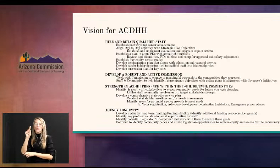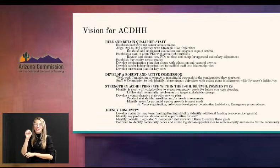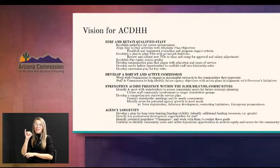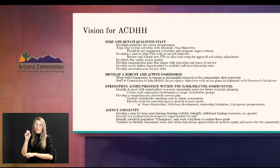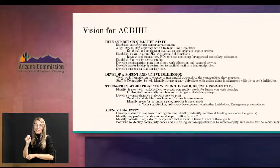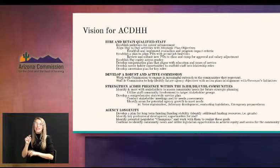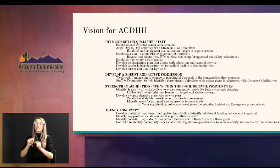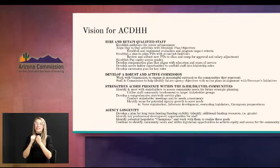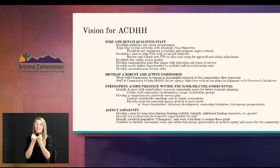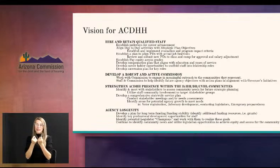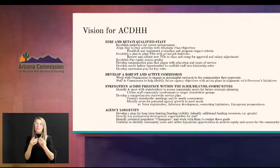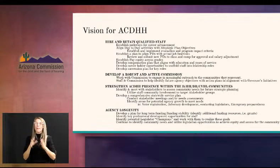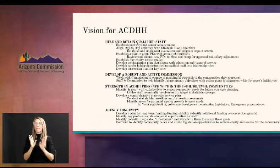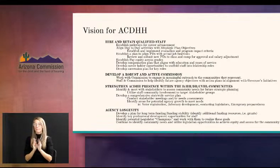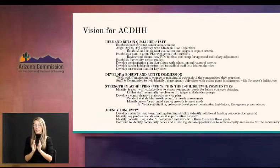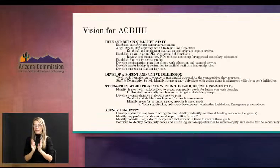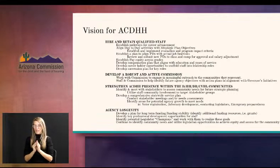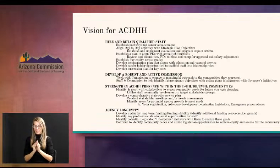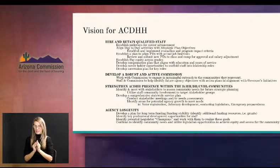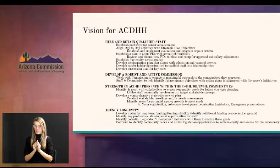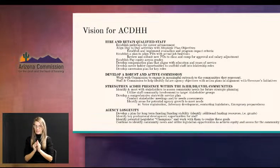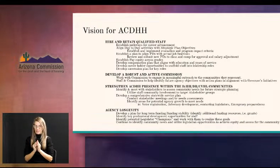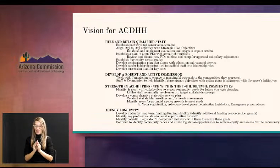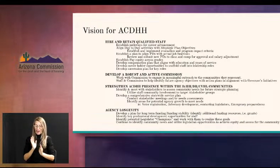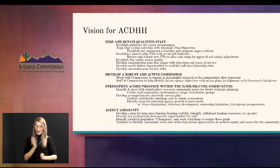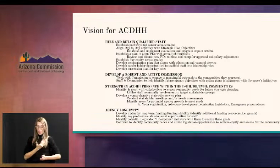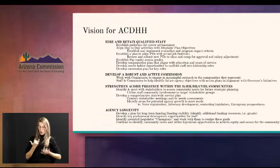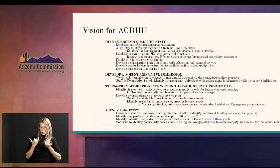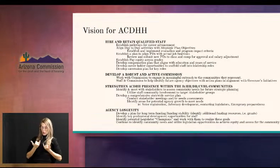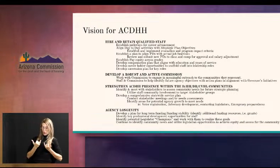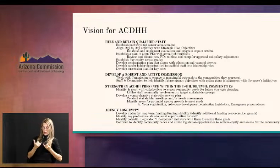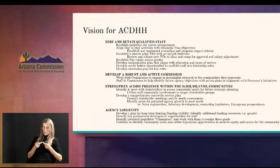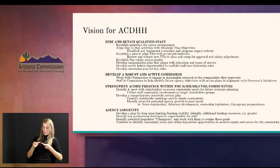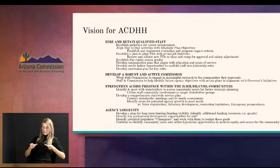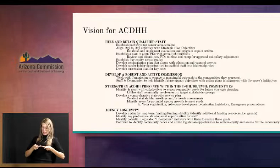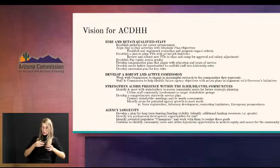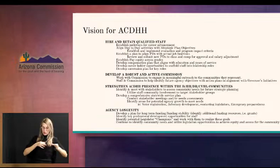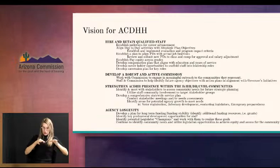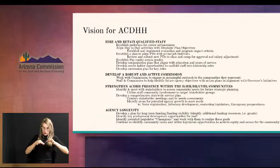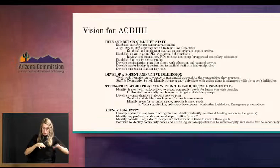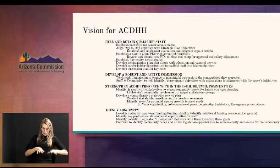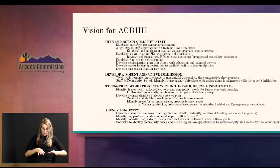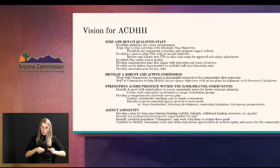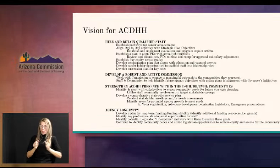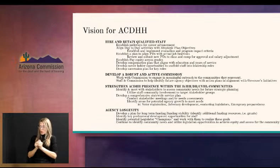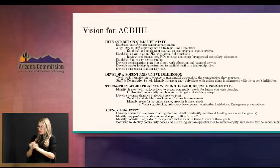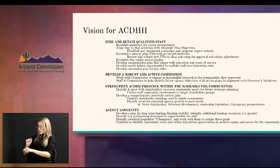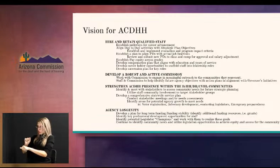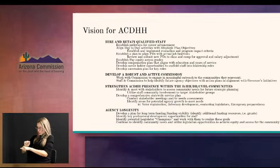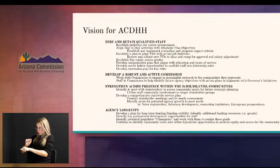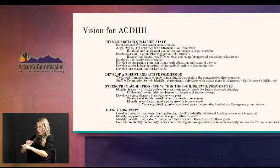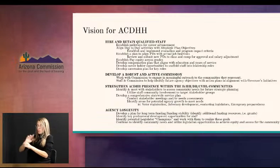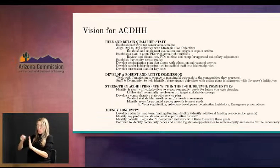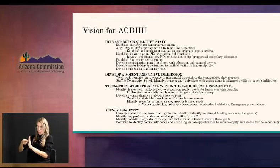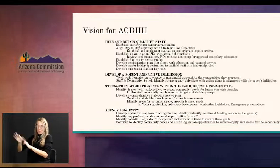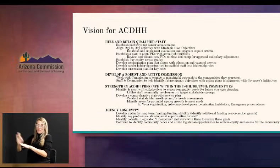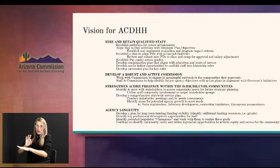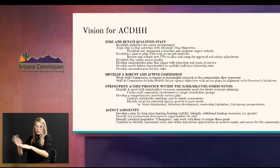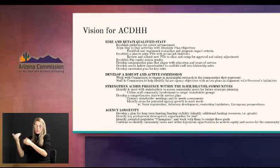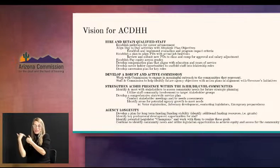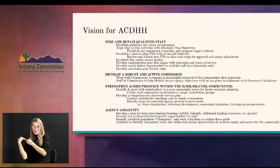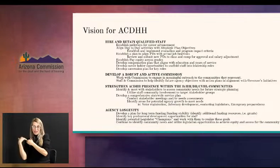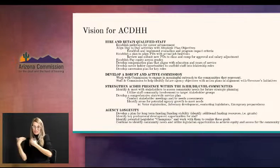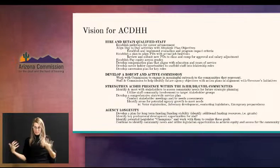Establish to align our current position descriptions with their actual job functions. We have people who have